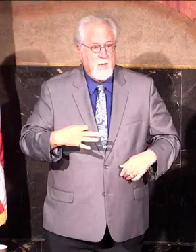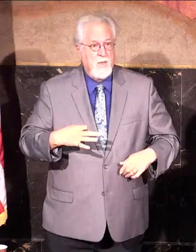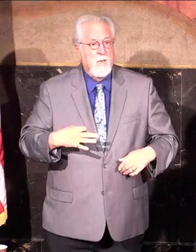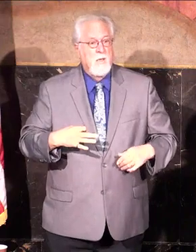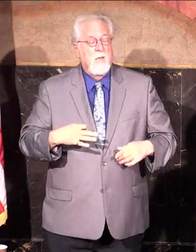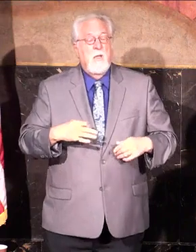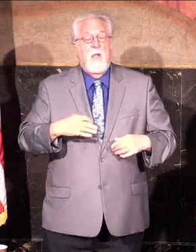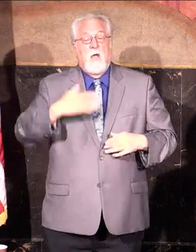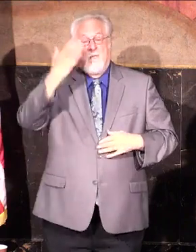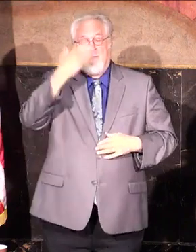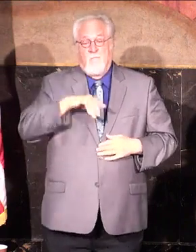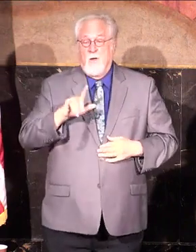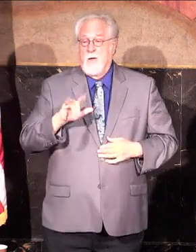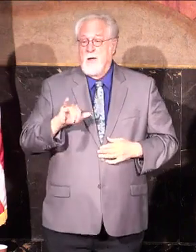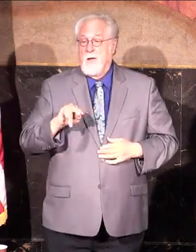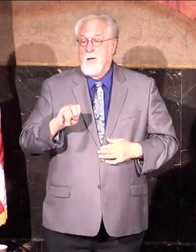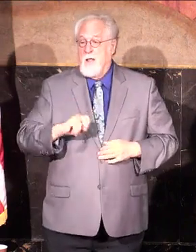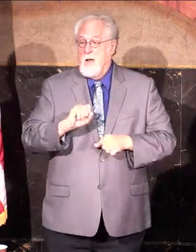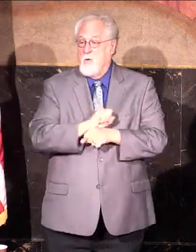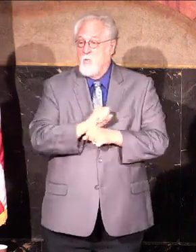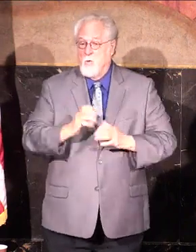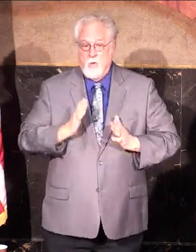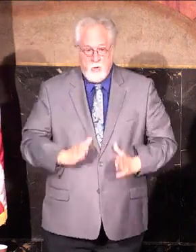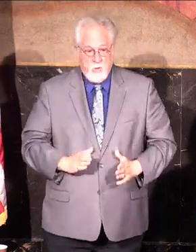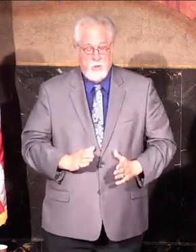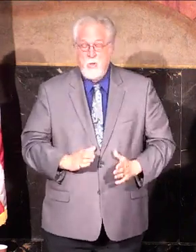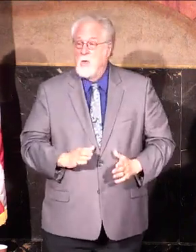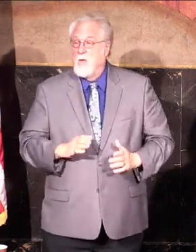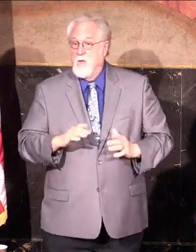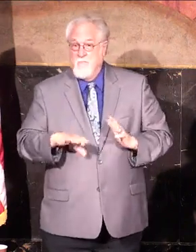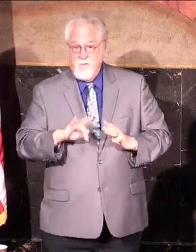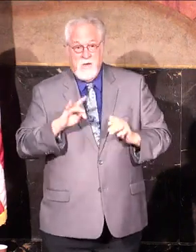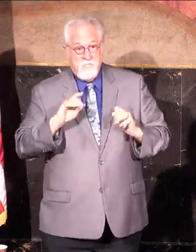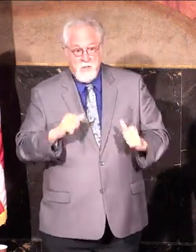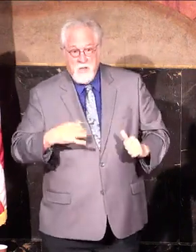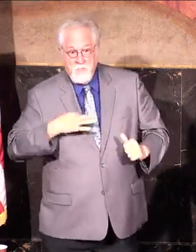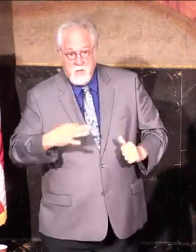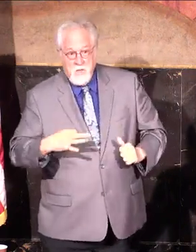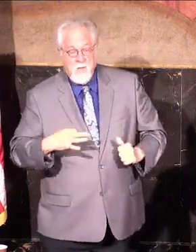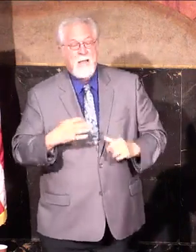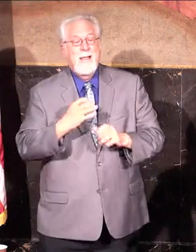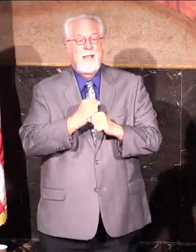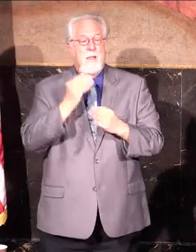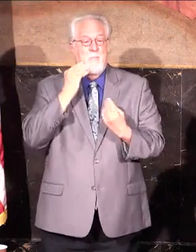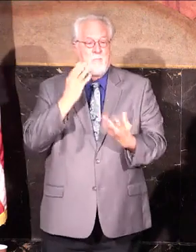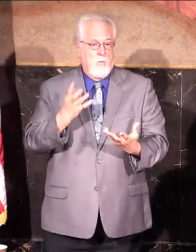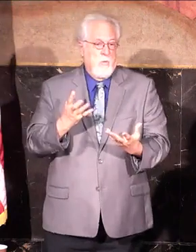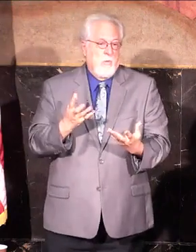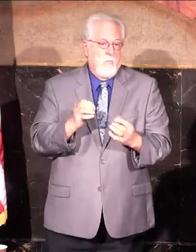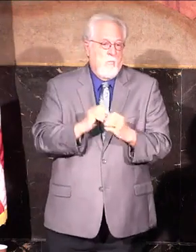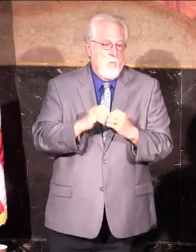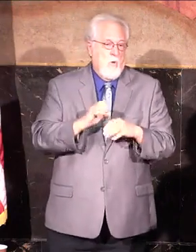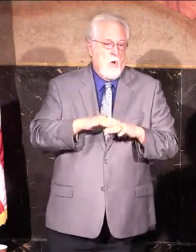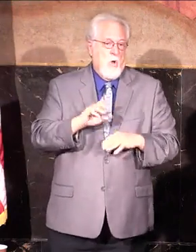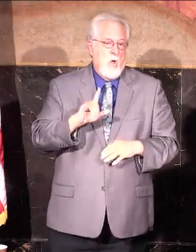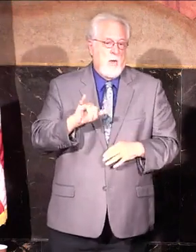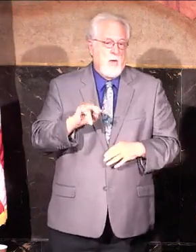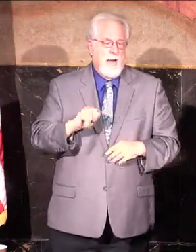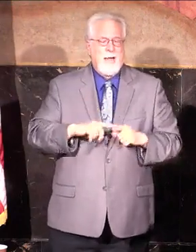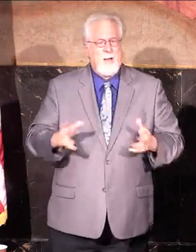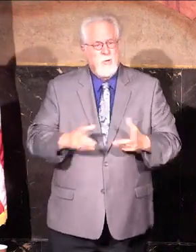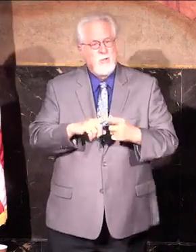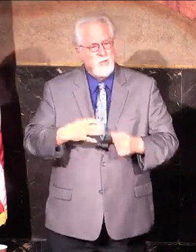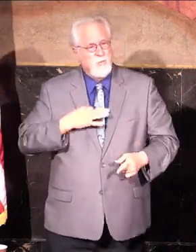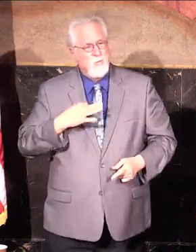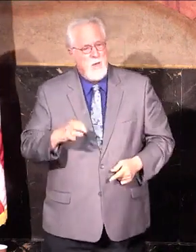eligible frontline worker, and to find out whether you're eligible, you can get more information online as well. And we do encourage you to